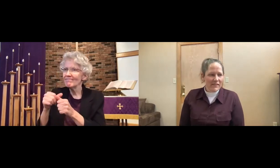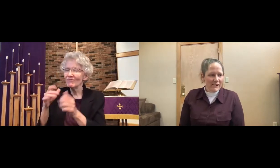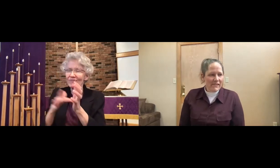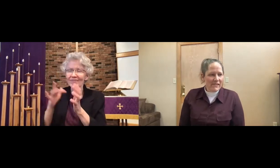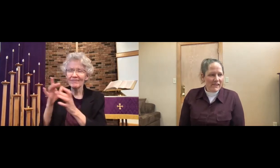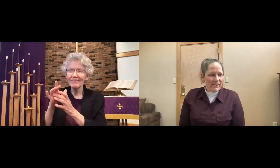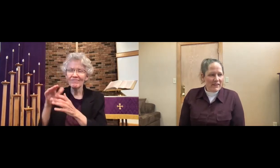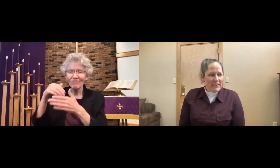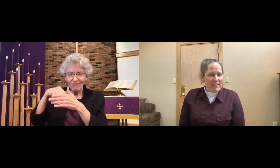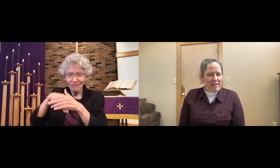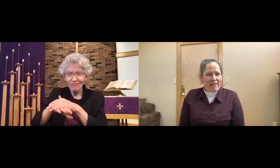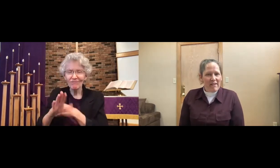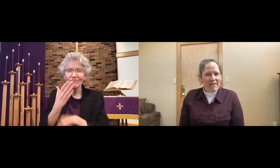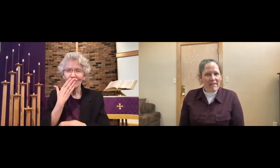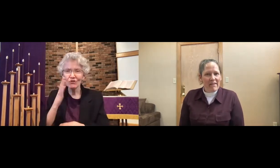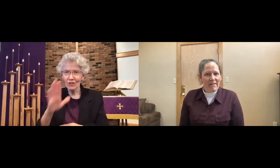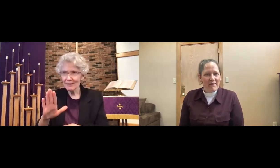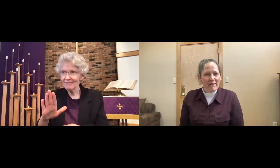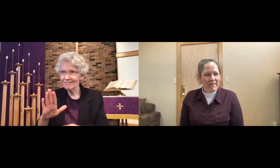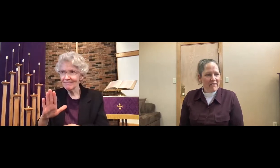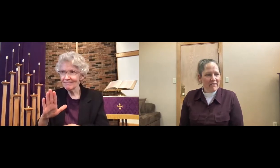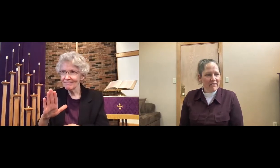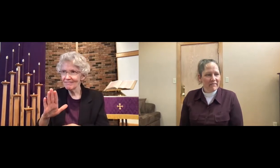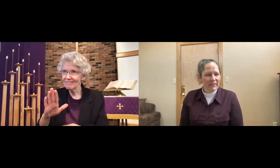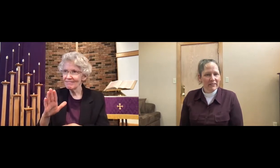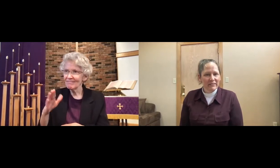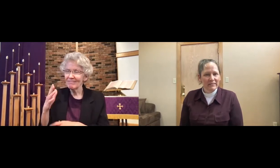We remember how Jesus entered Jerusalem